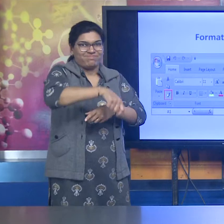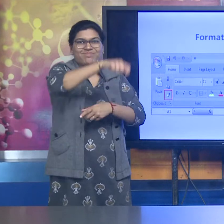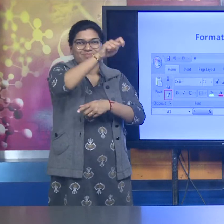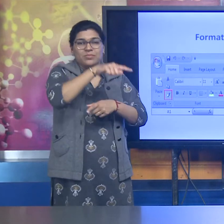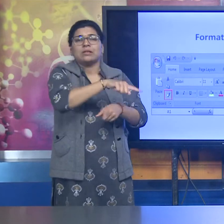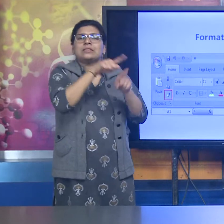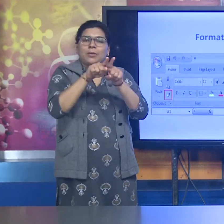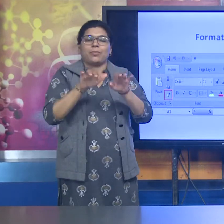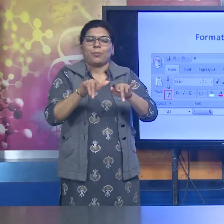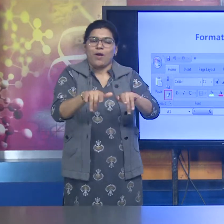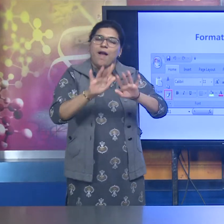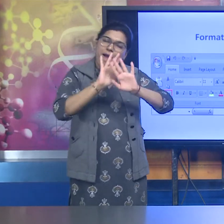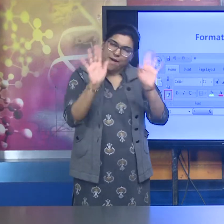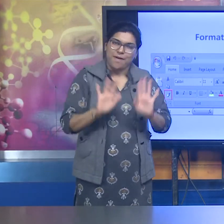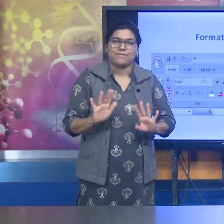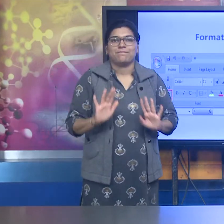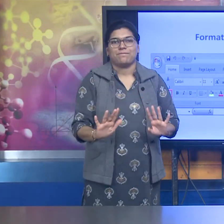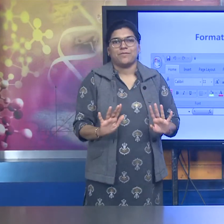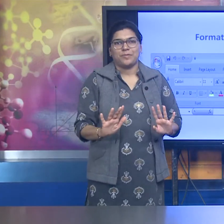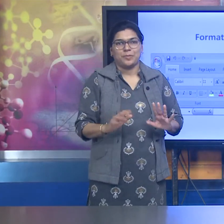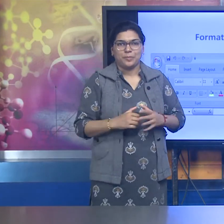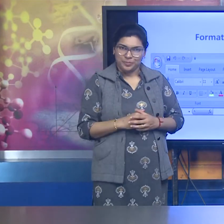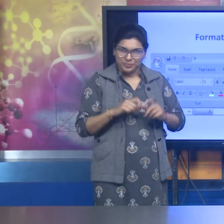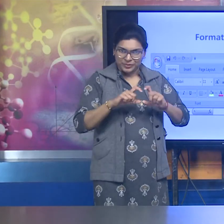painter. It is an easy way.